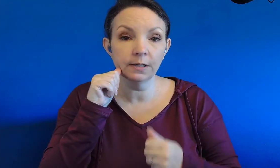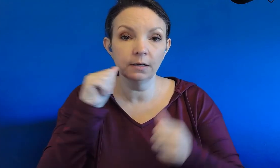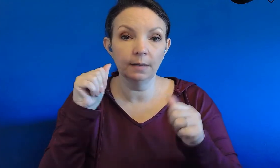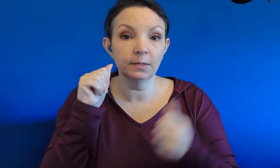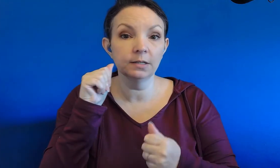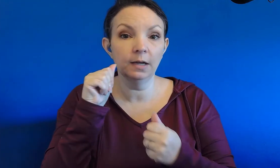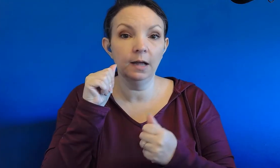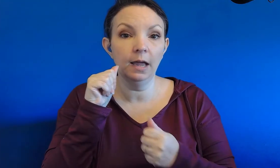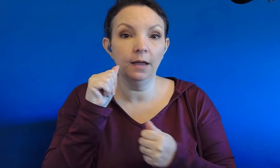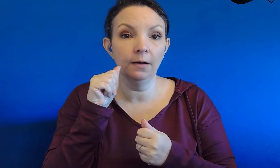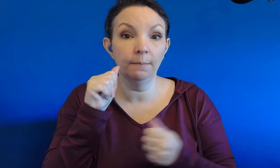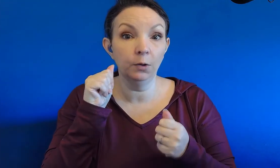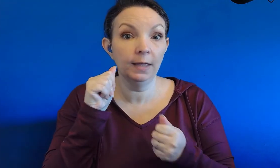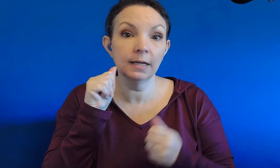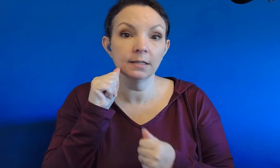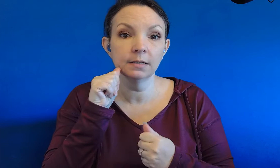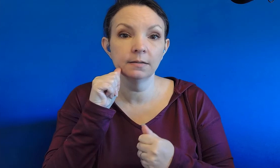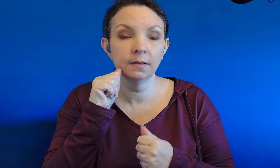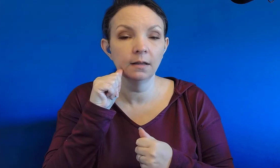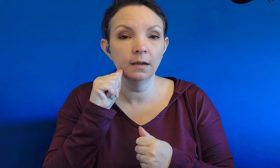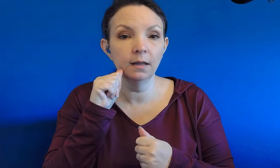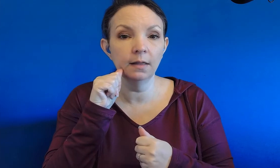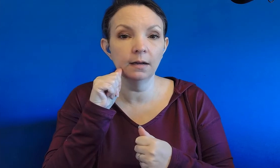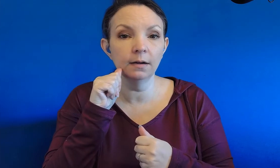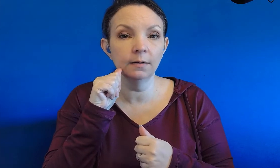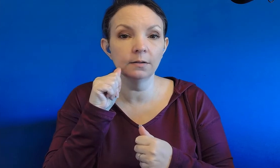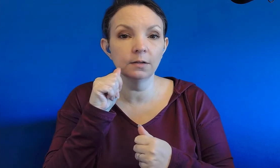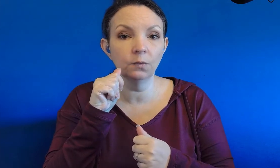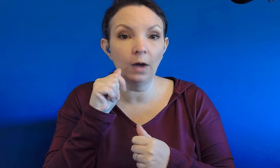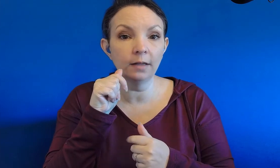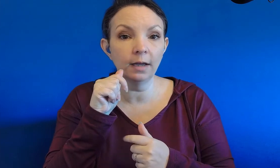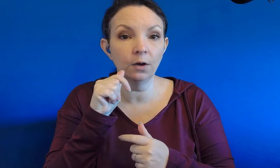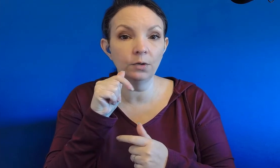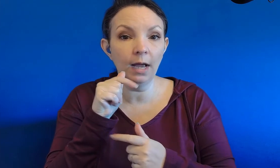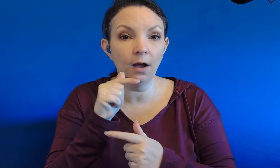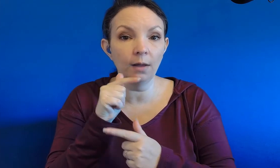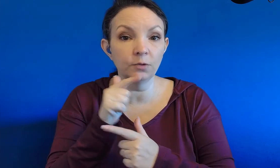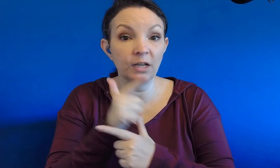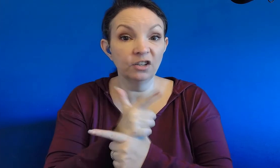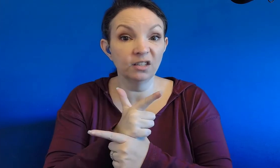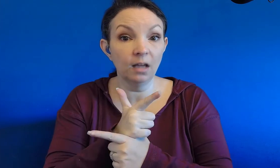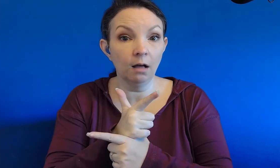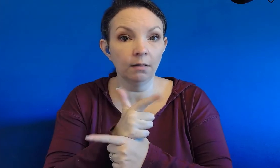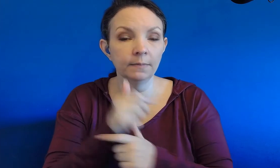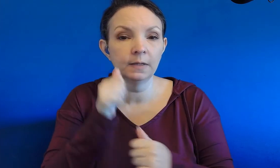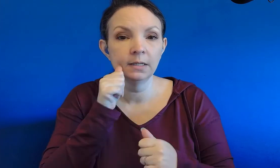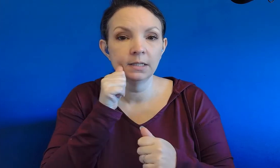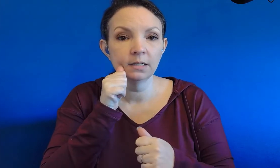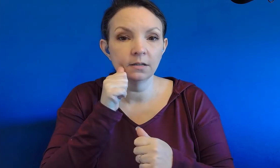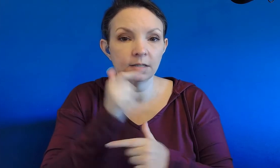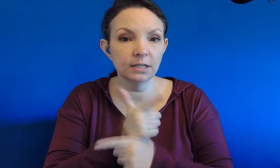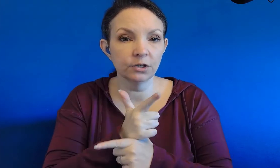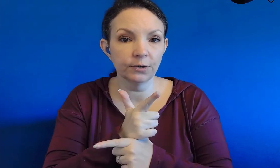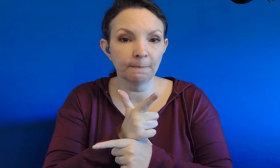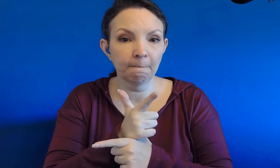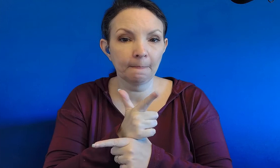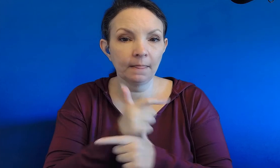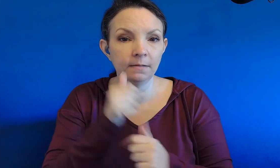going to say A on both hands. And then I'm going to, as I go down, I'm changing it to L. So sister. Because